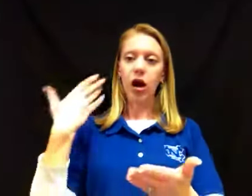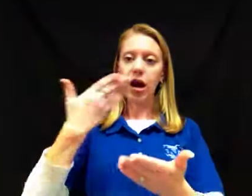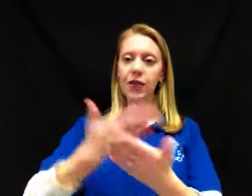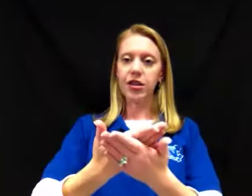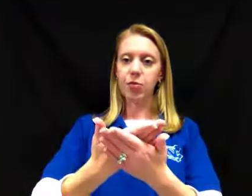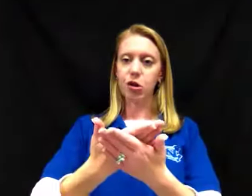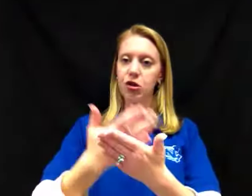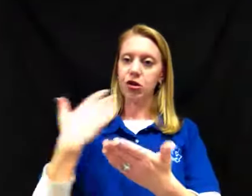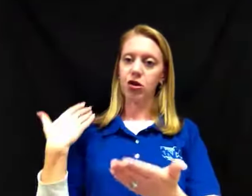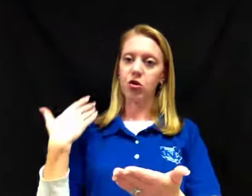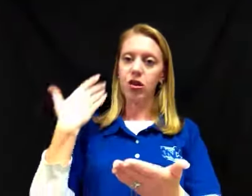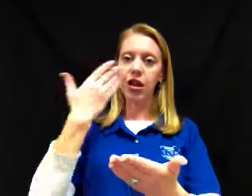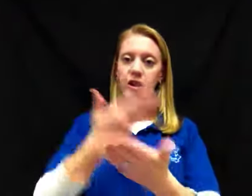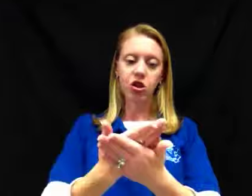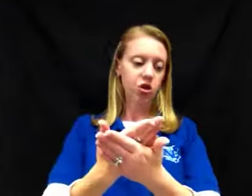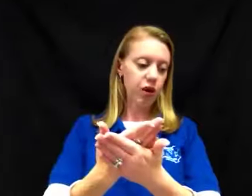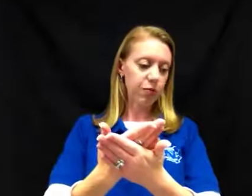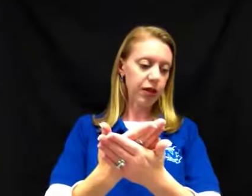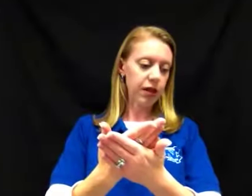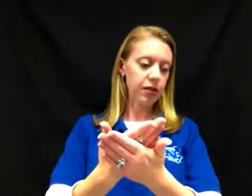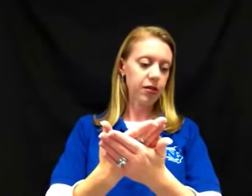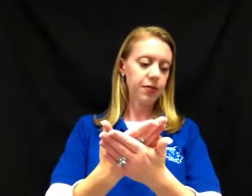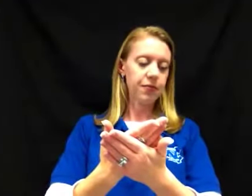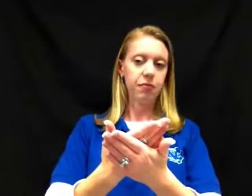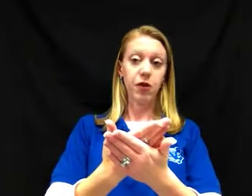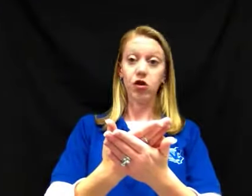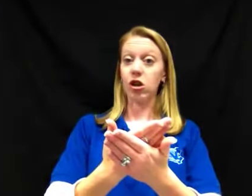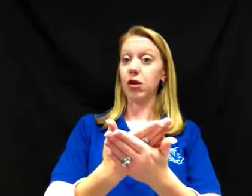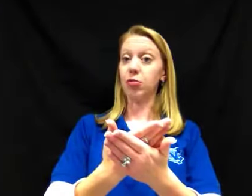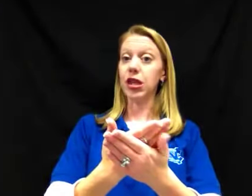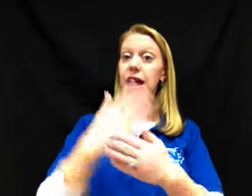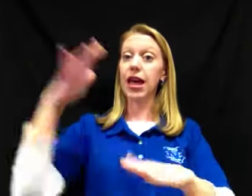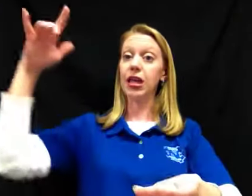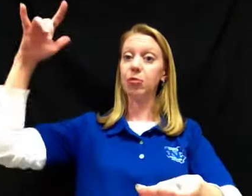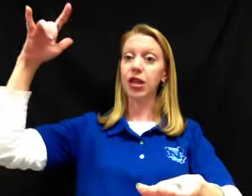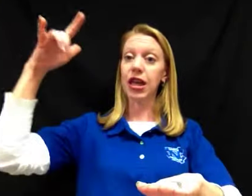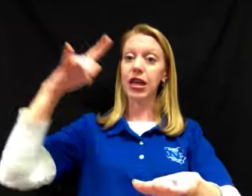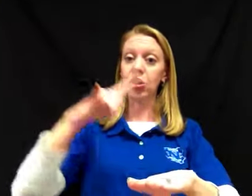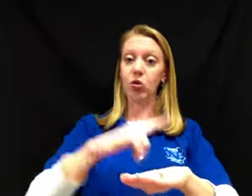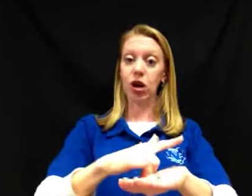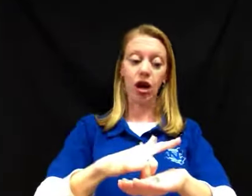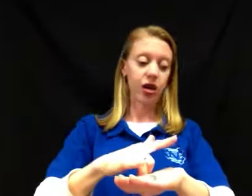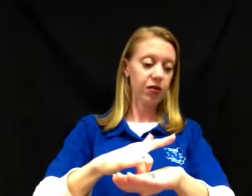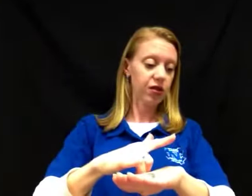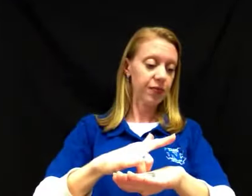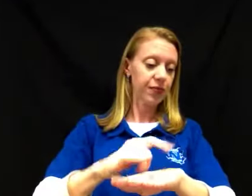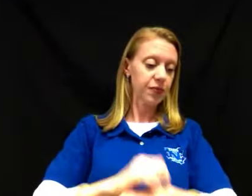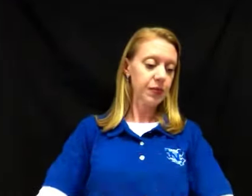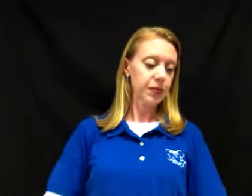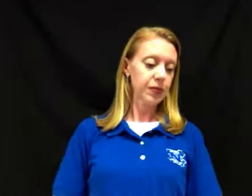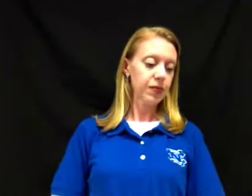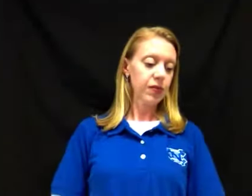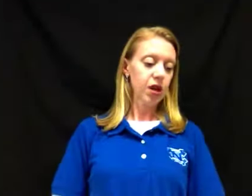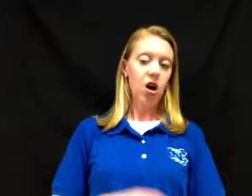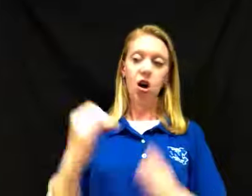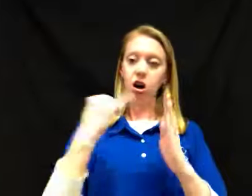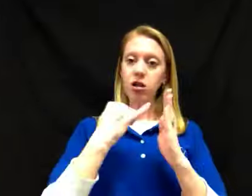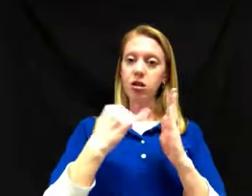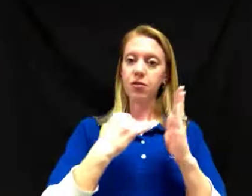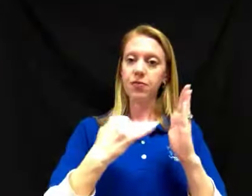Arrive as in a person, to get to a place. But if you're talking about a plane, the plane arrives. Art